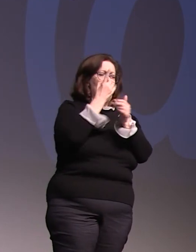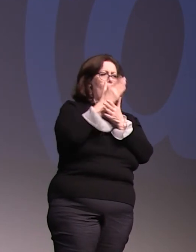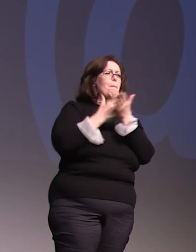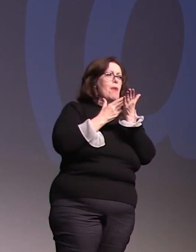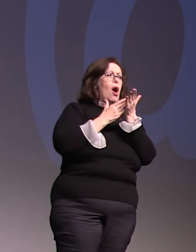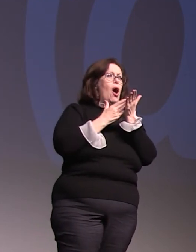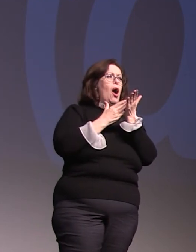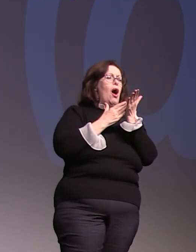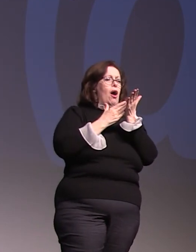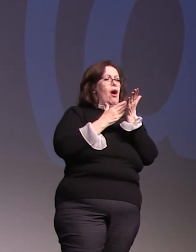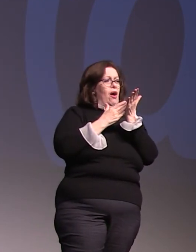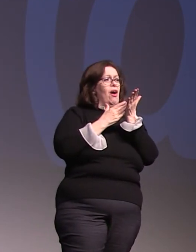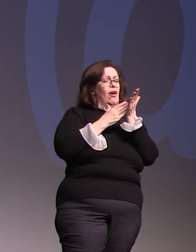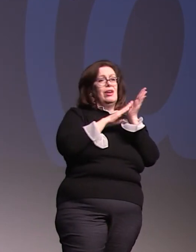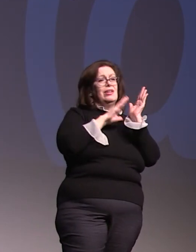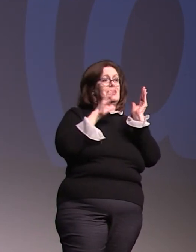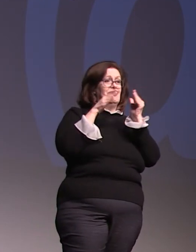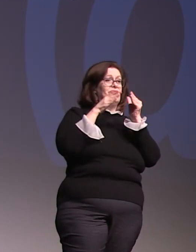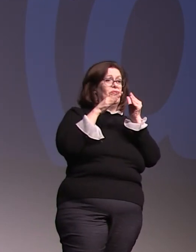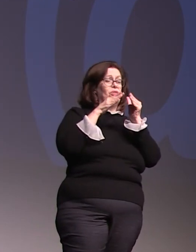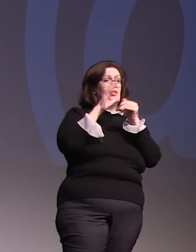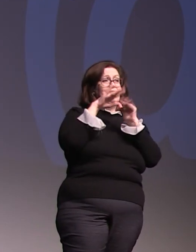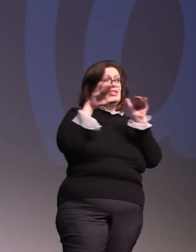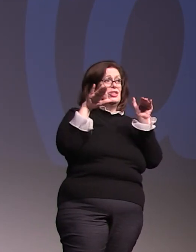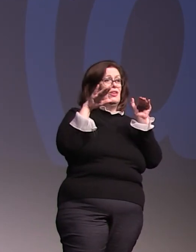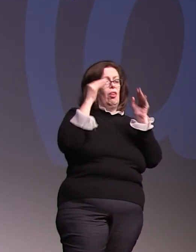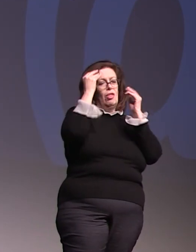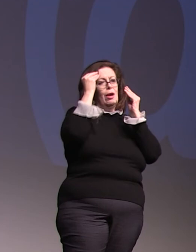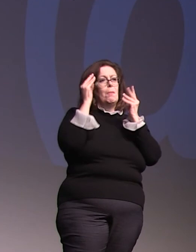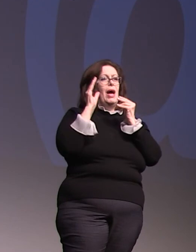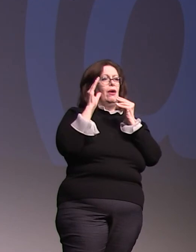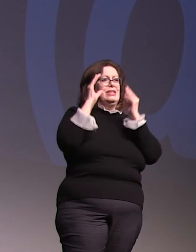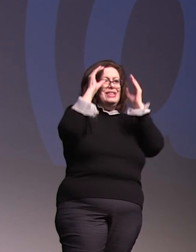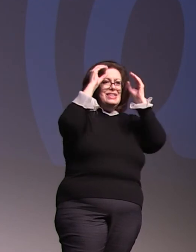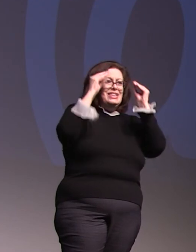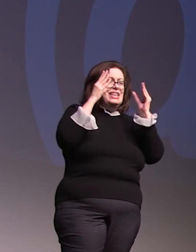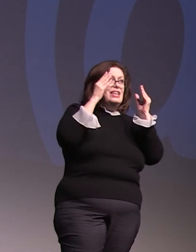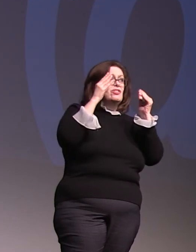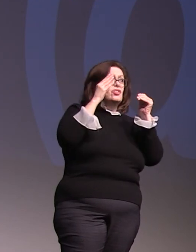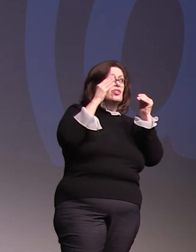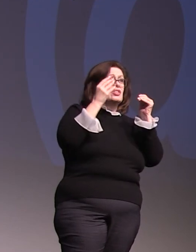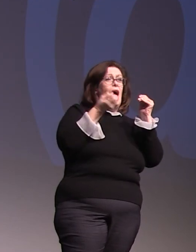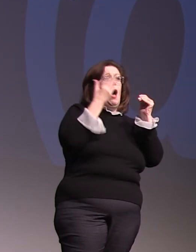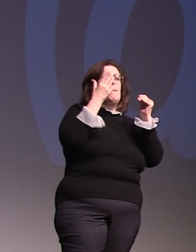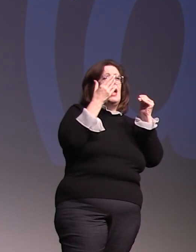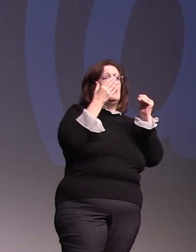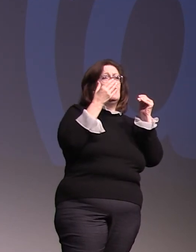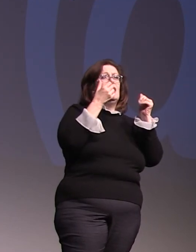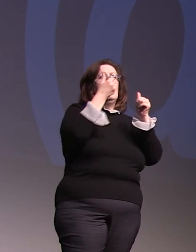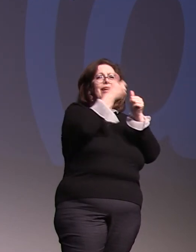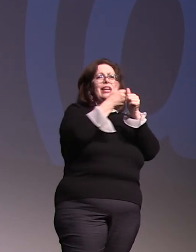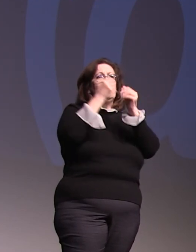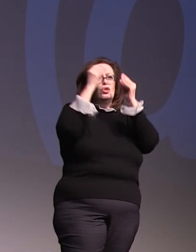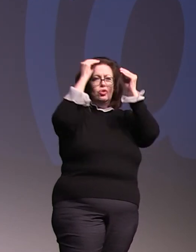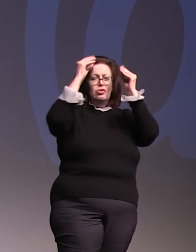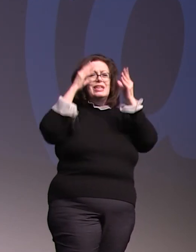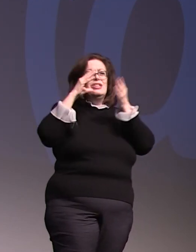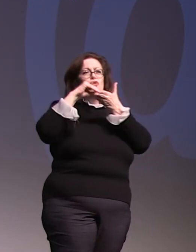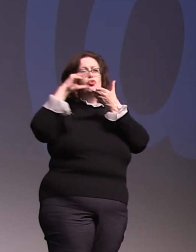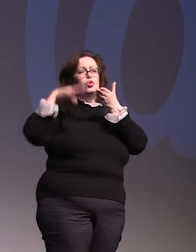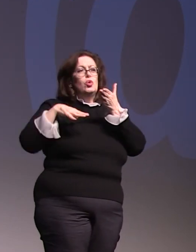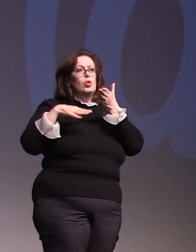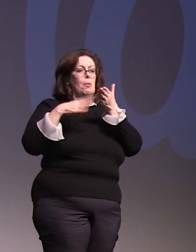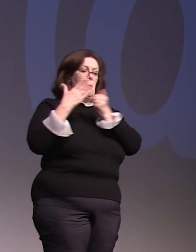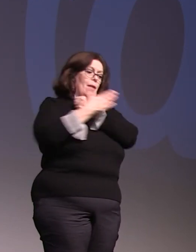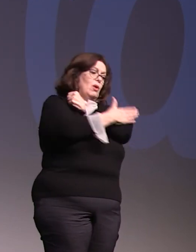make it about kids and not about adults. And so if we are thinking about what must be true for every student, whether that is a low-income student in a rural community